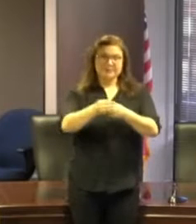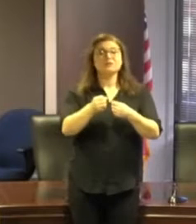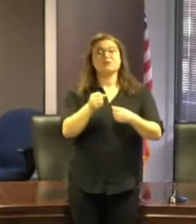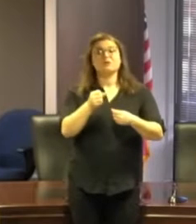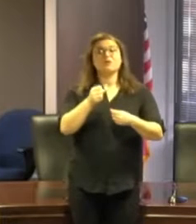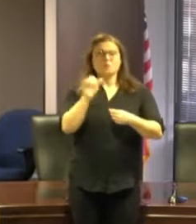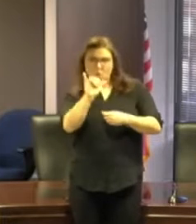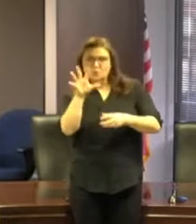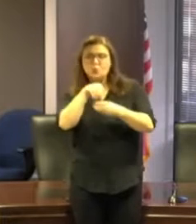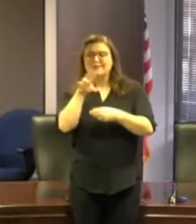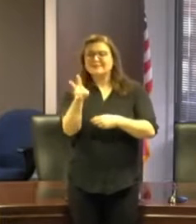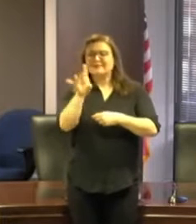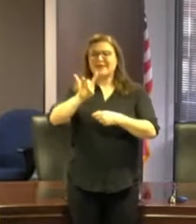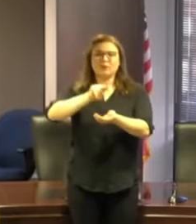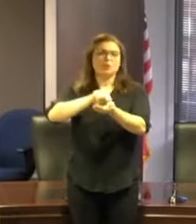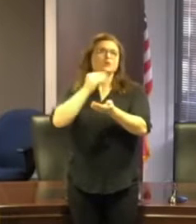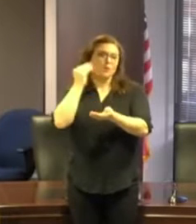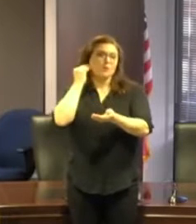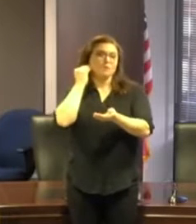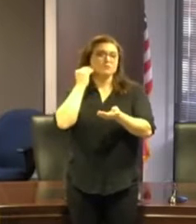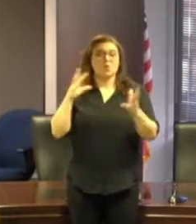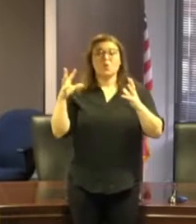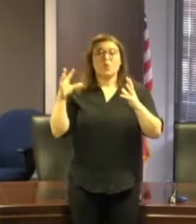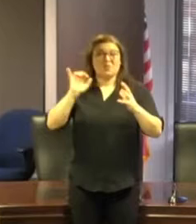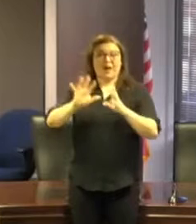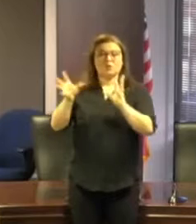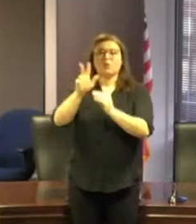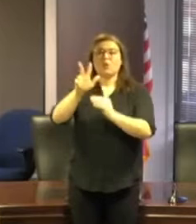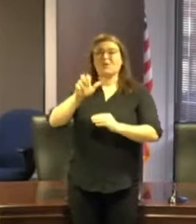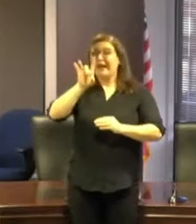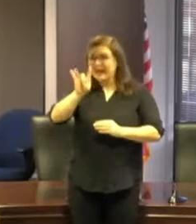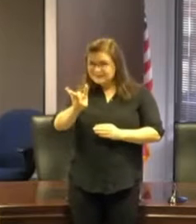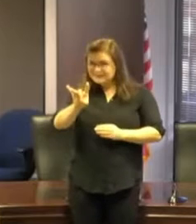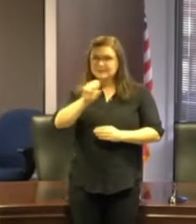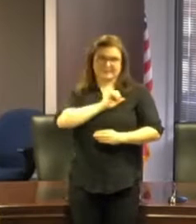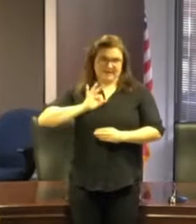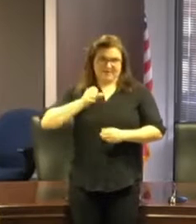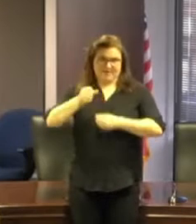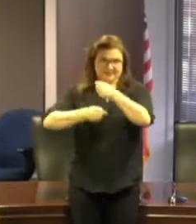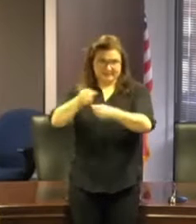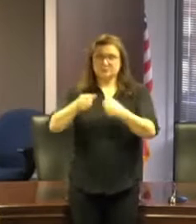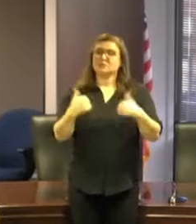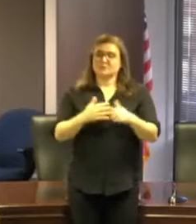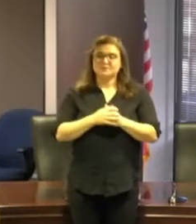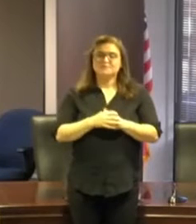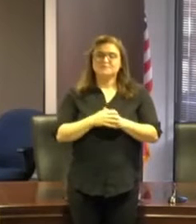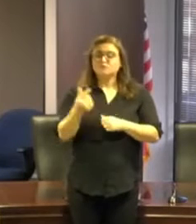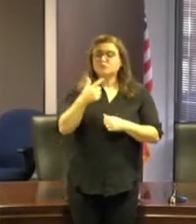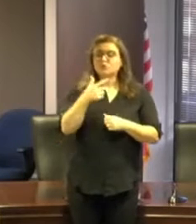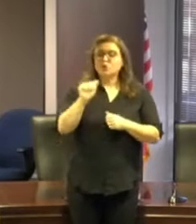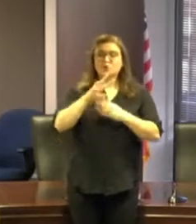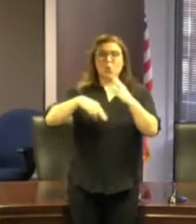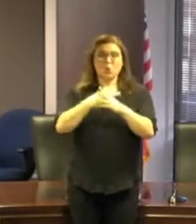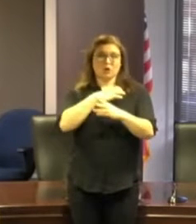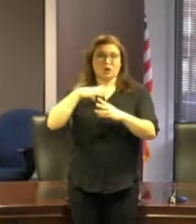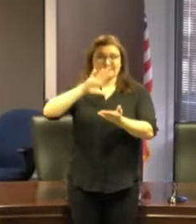nursing homes with a total of 308 staff. We have opened up the Georgia World Congress Center in partnership